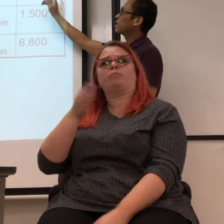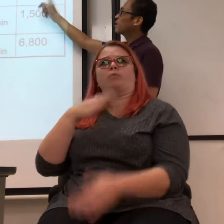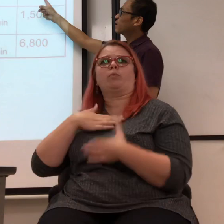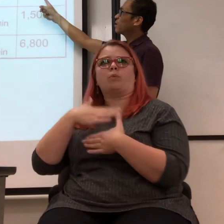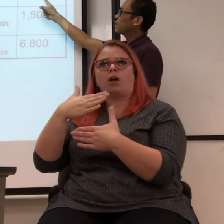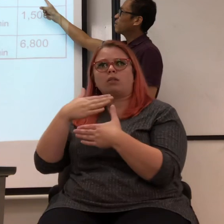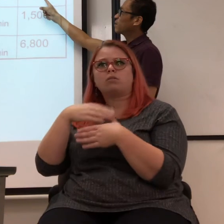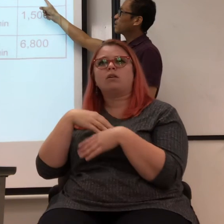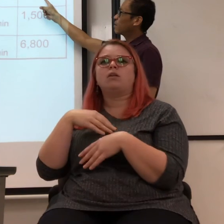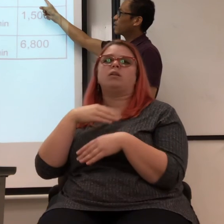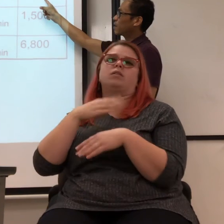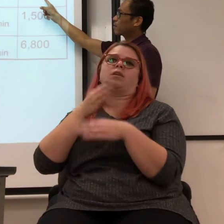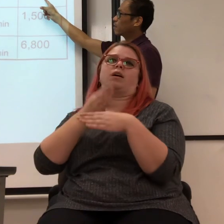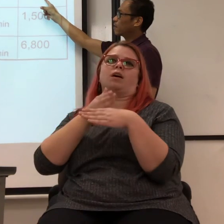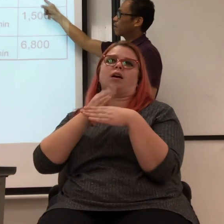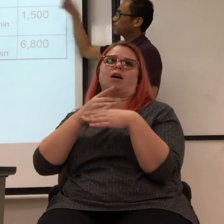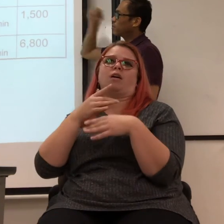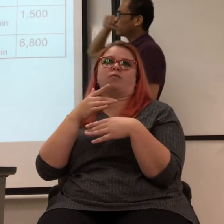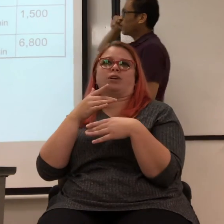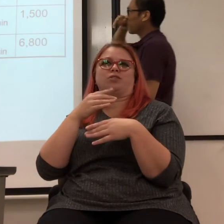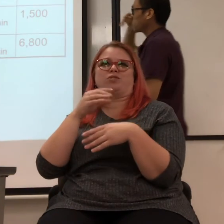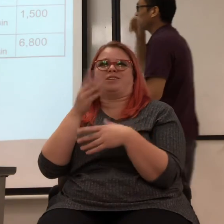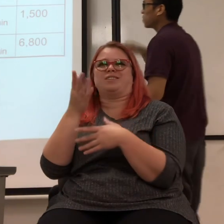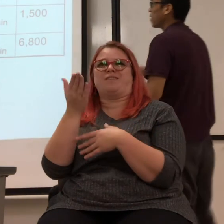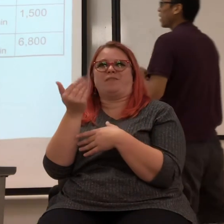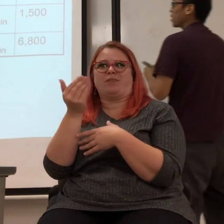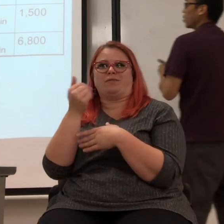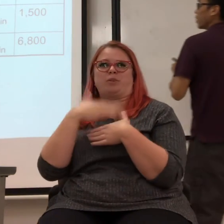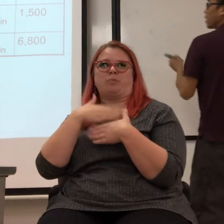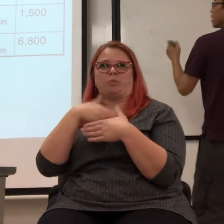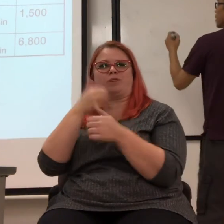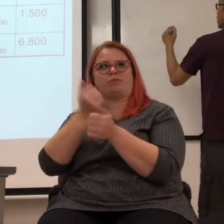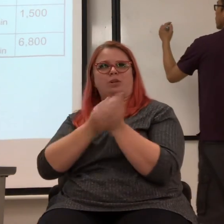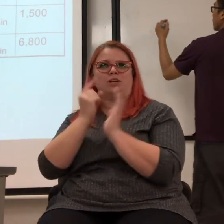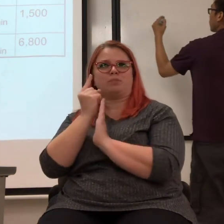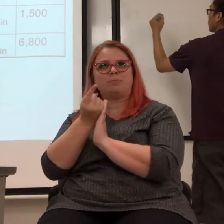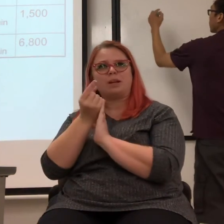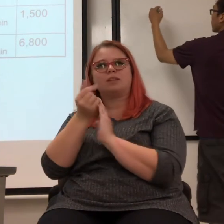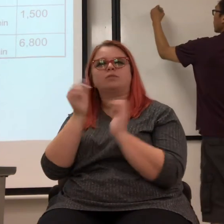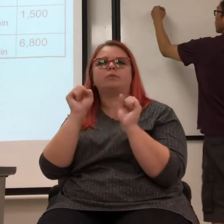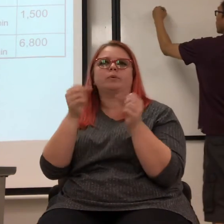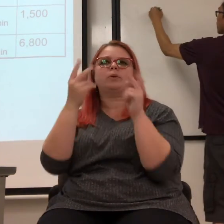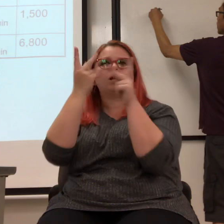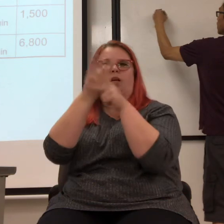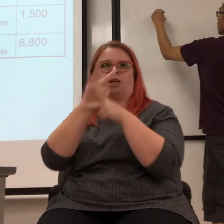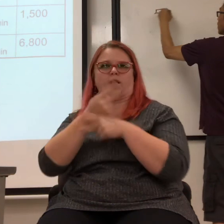a minute. That's how you calculate it out. So you first do it by going